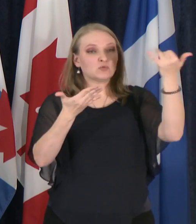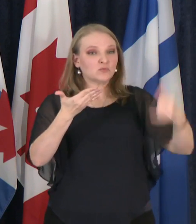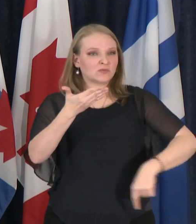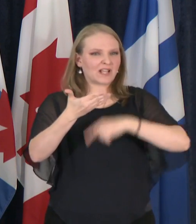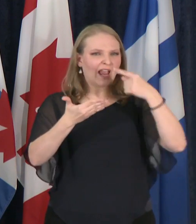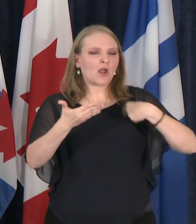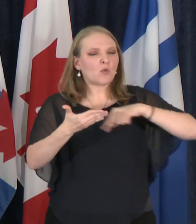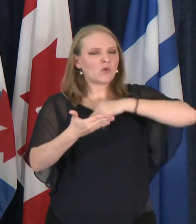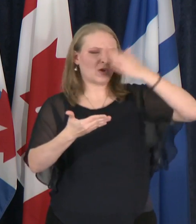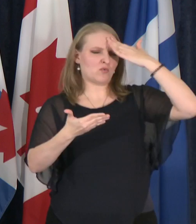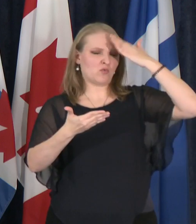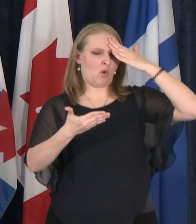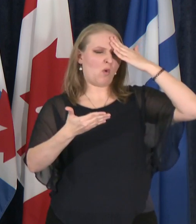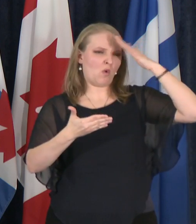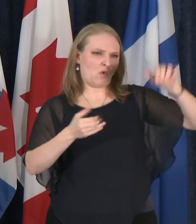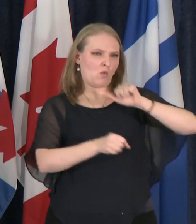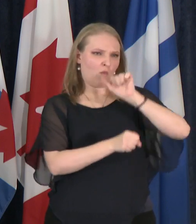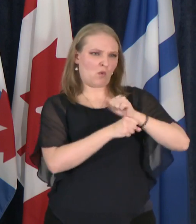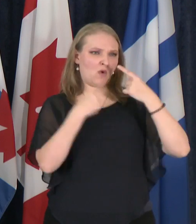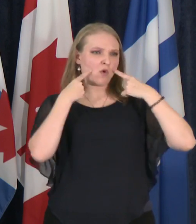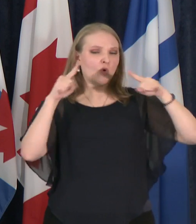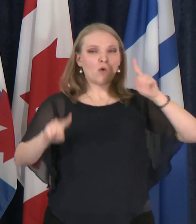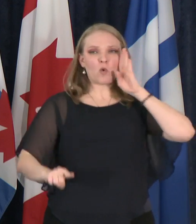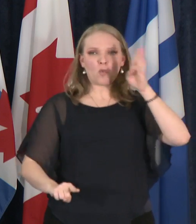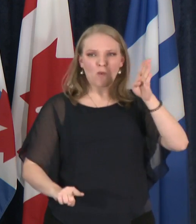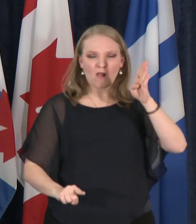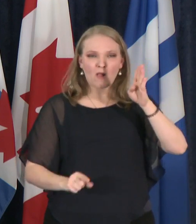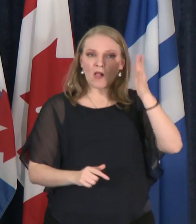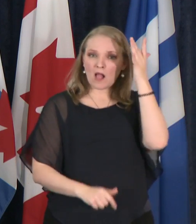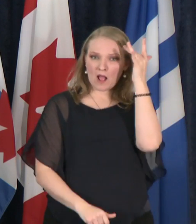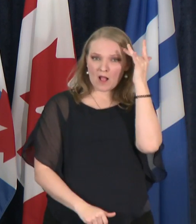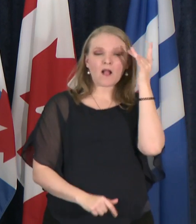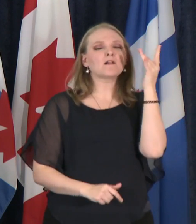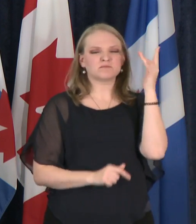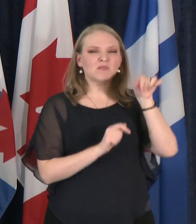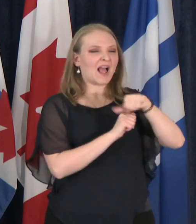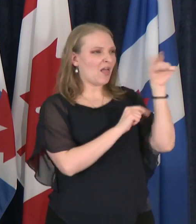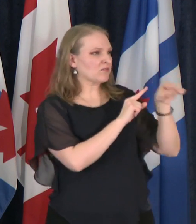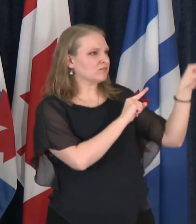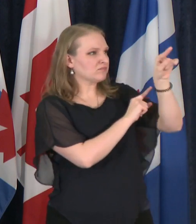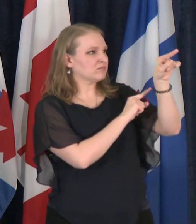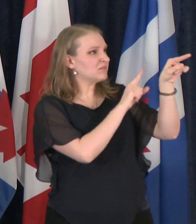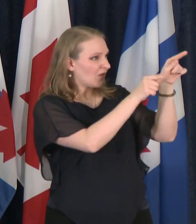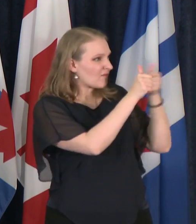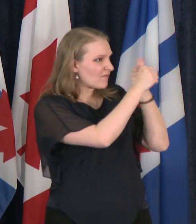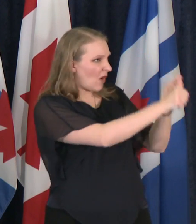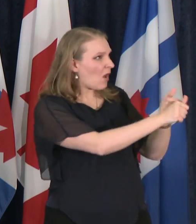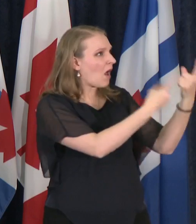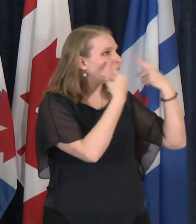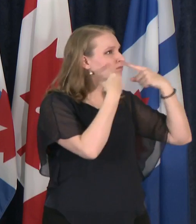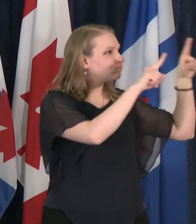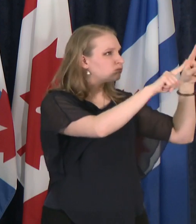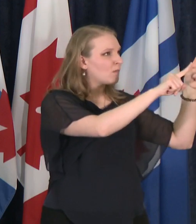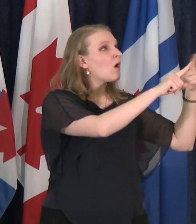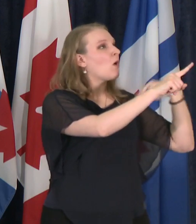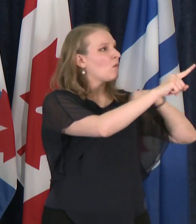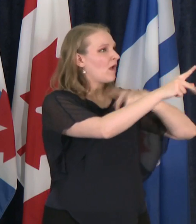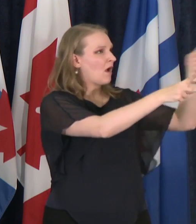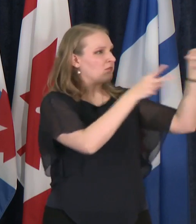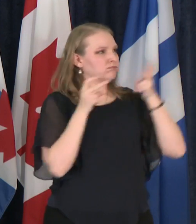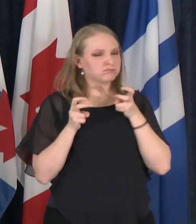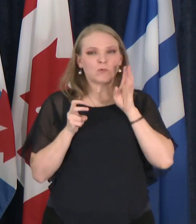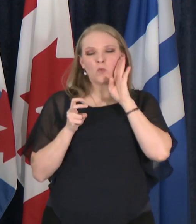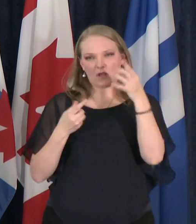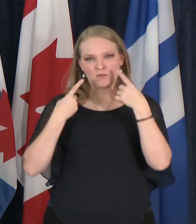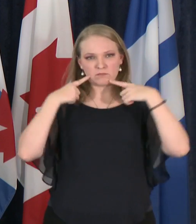based on the experiences of other jurisdictions. I am asking for everyone in